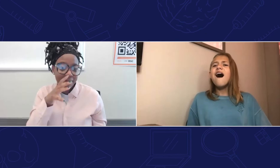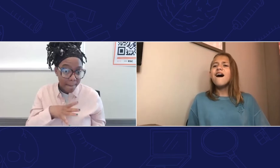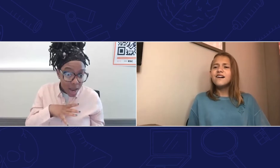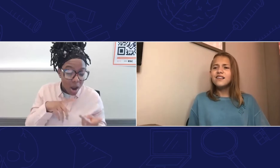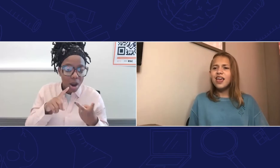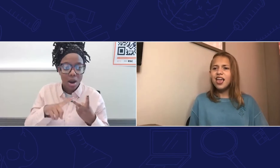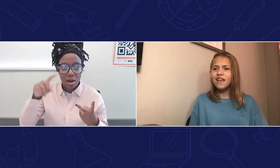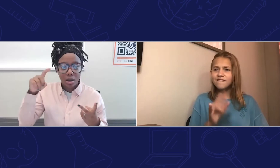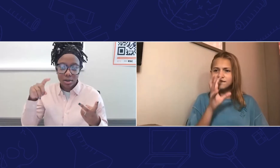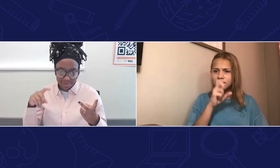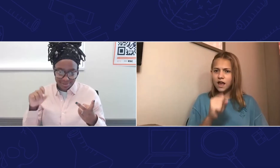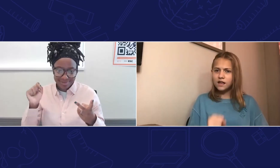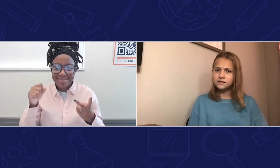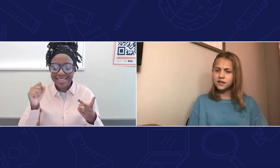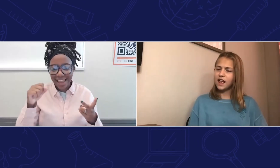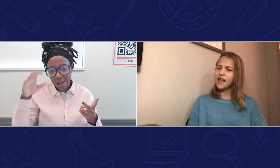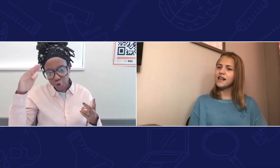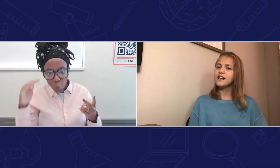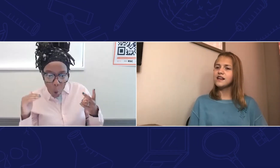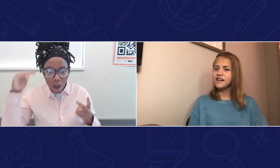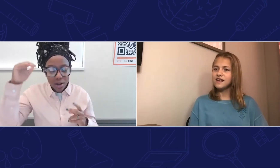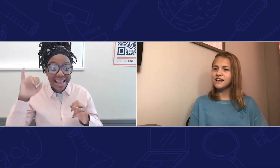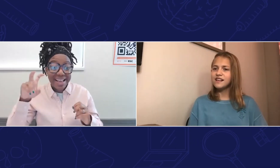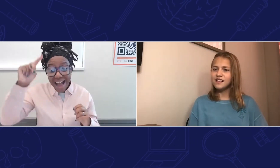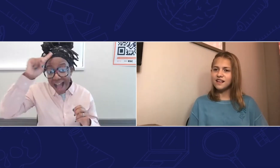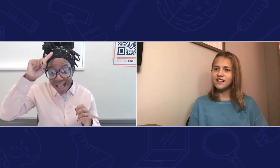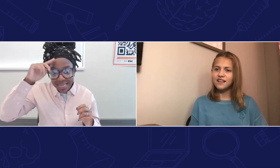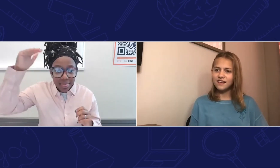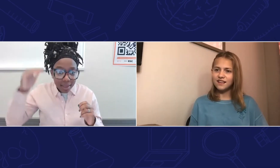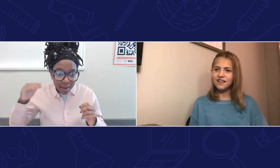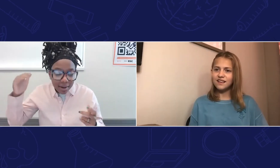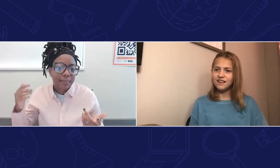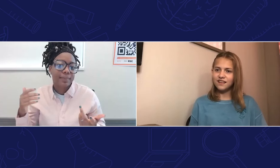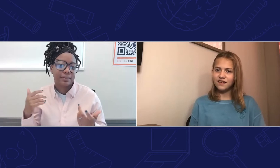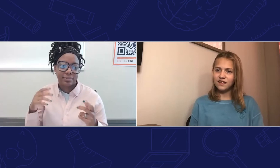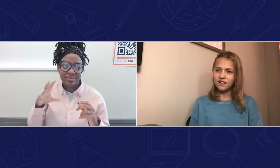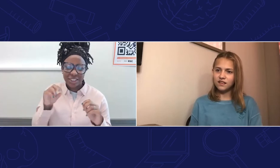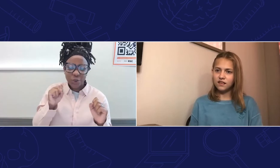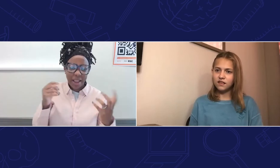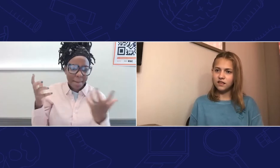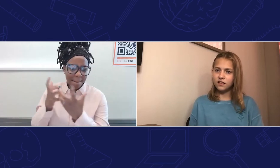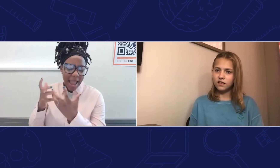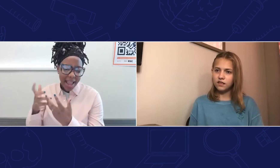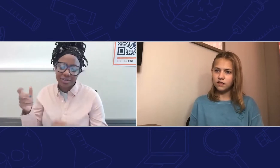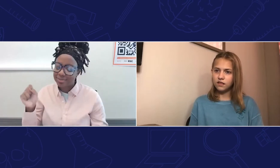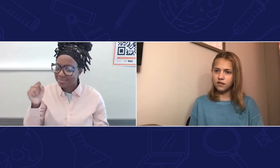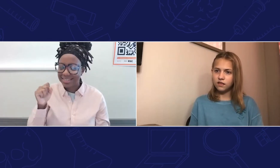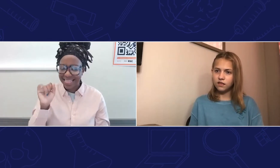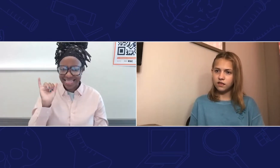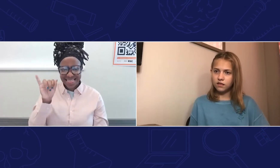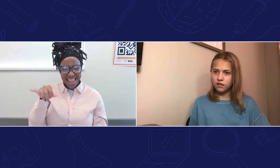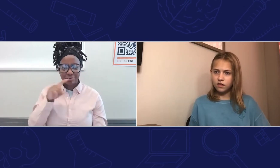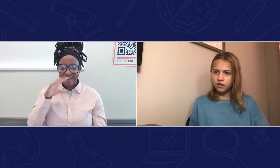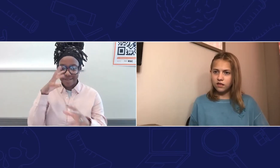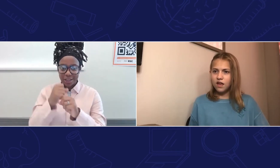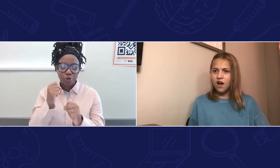like if they're female. Oh that's fascinating. If they're short, can even analyze their height to make sure it's the right match.